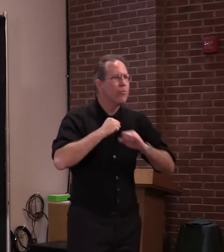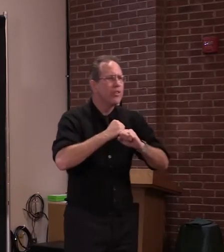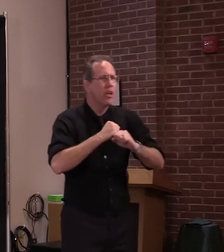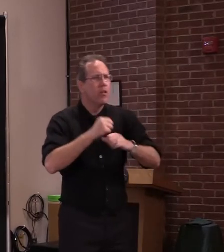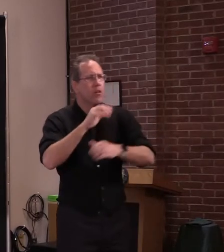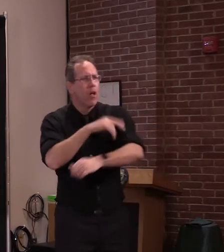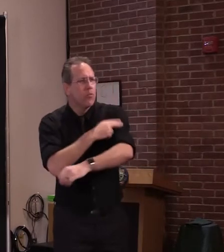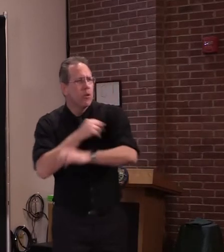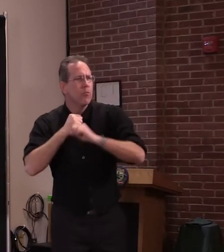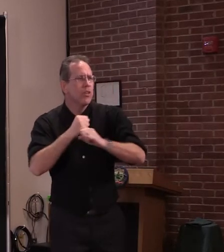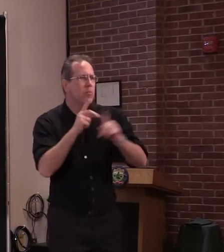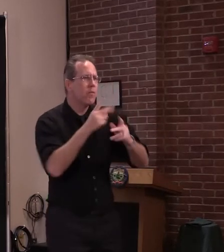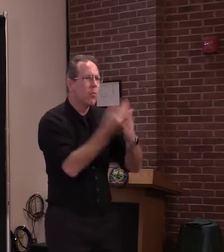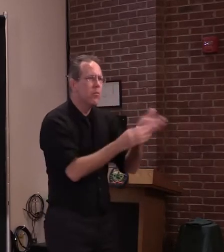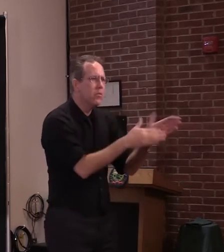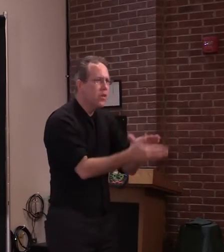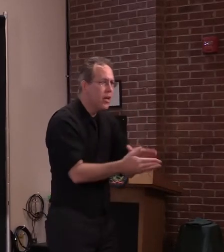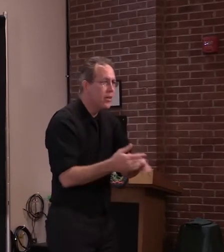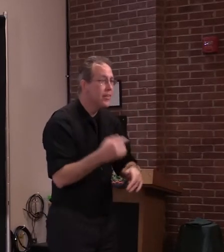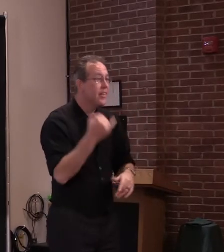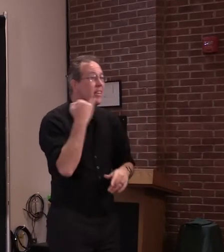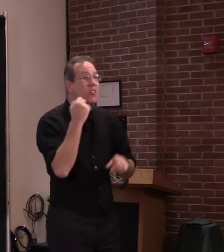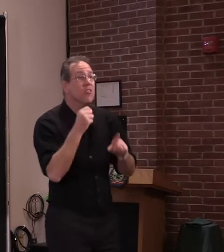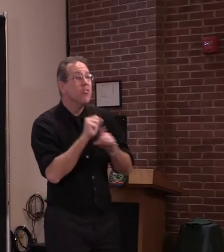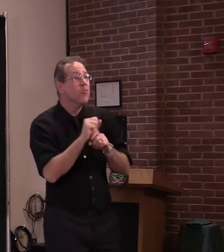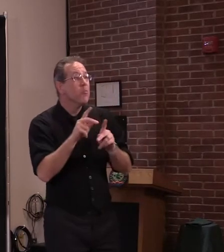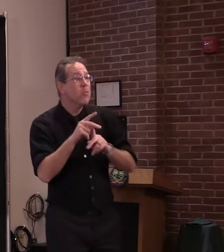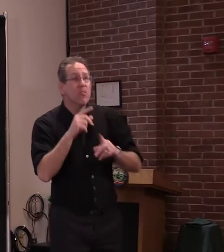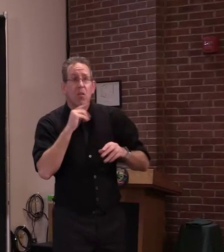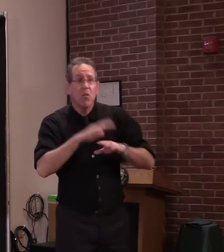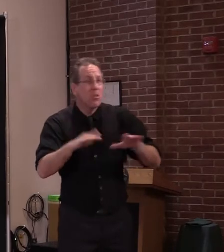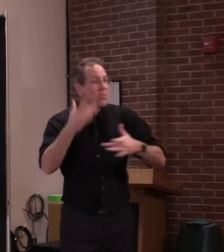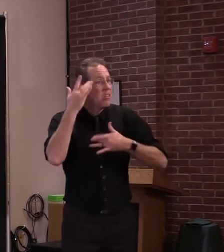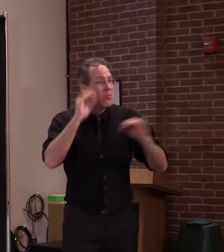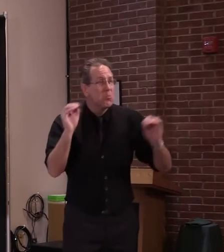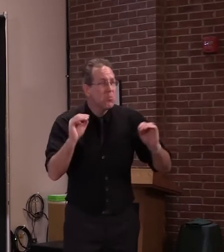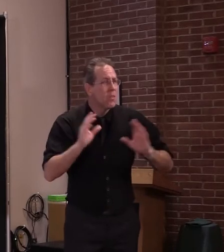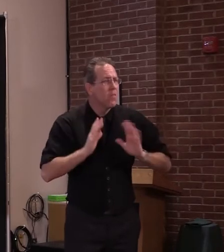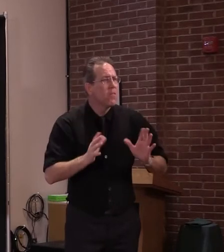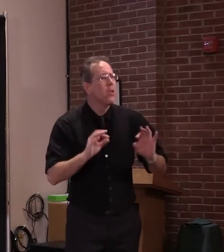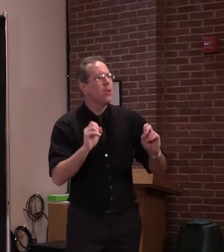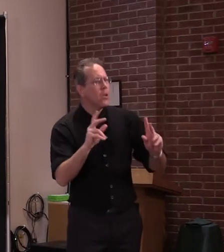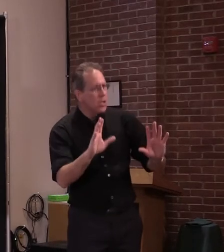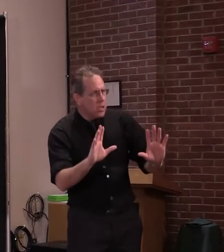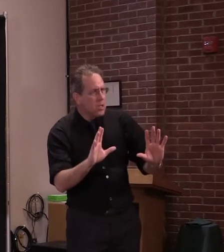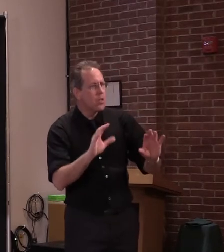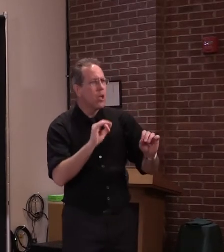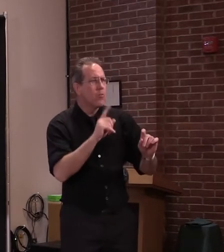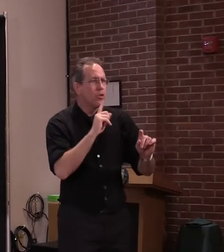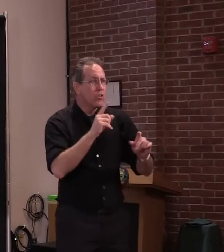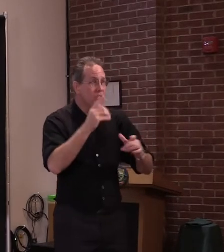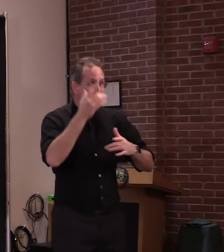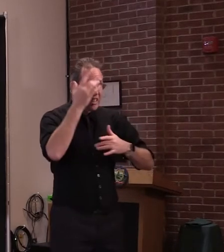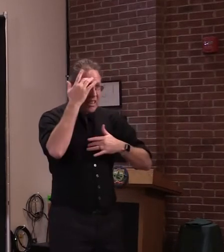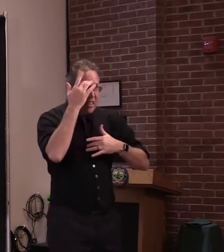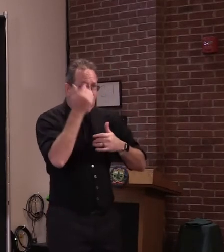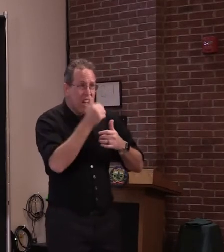in the event that they become ill. Some not with COVID, by the way. I mean, when we watch